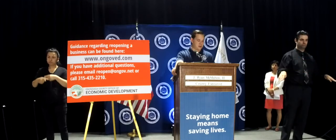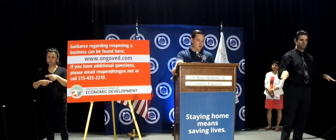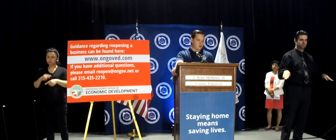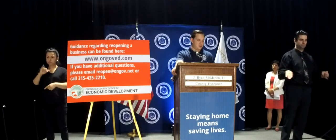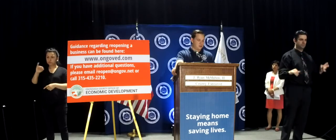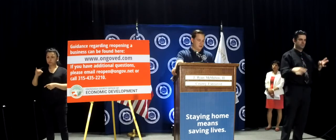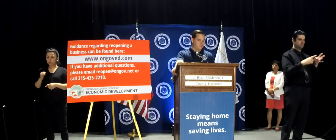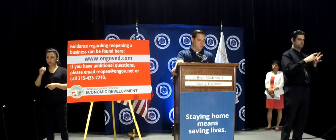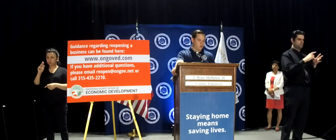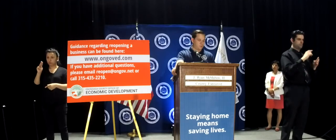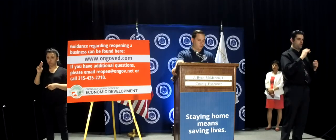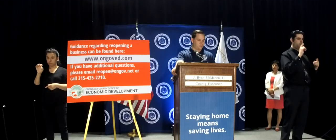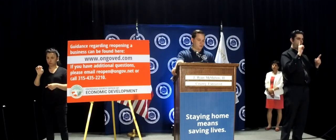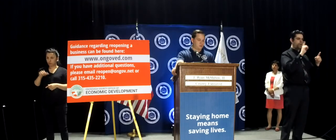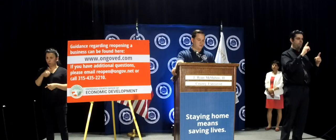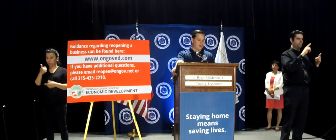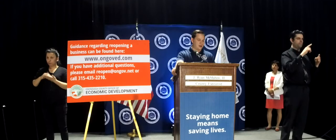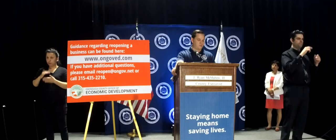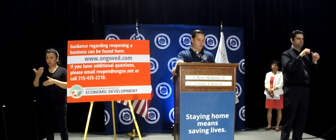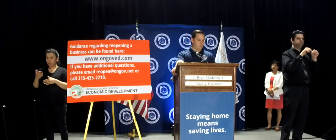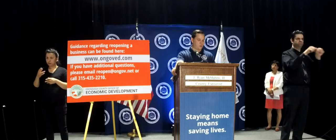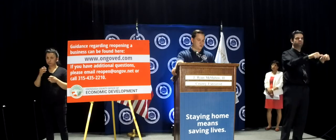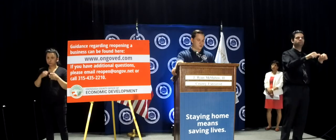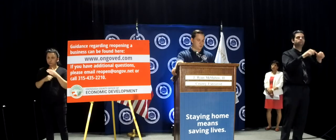for daycare. That phone number,